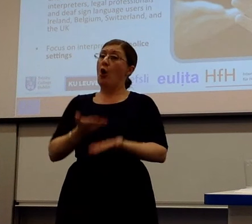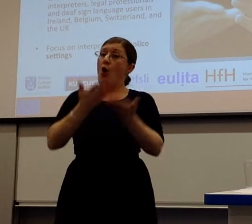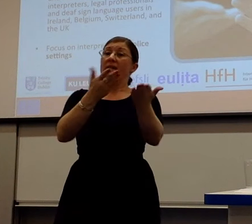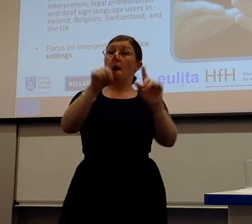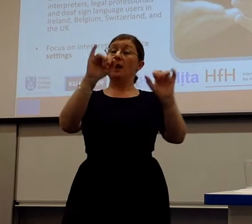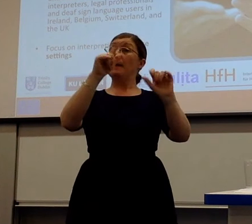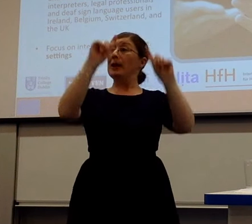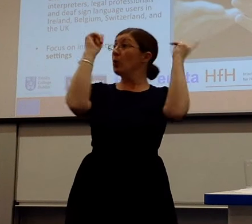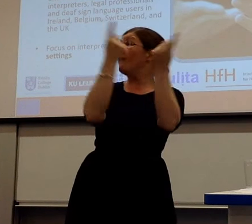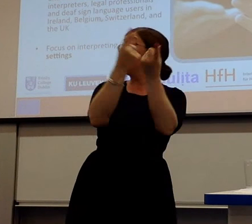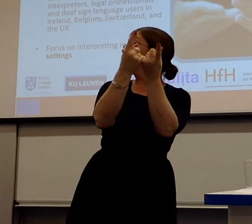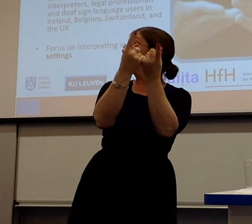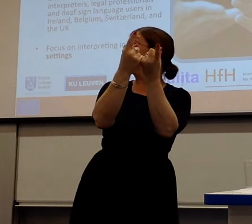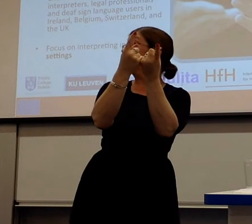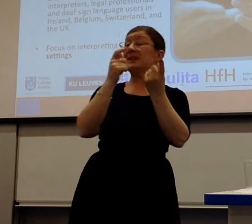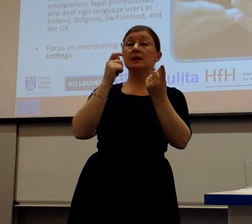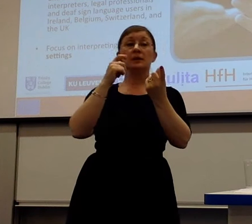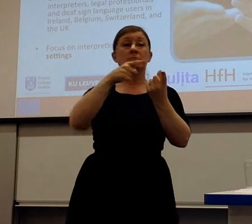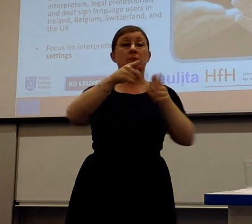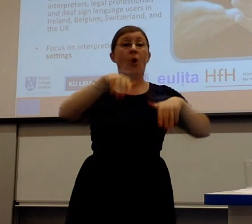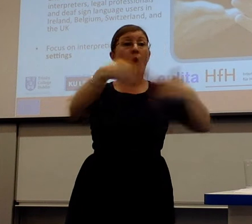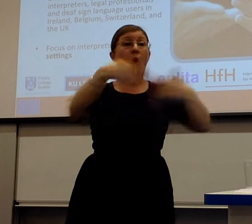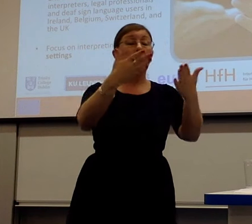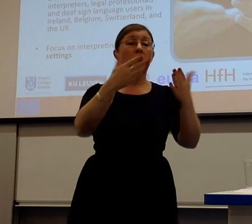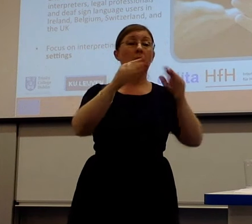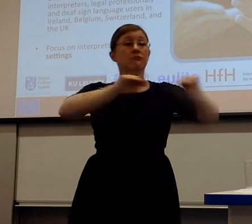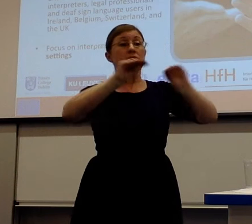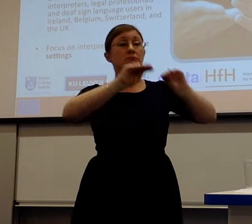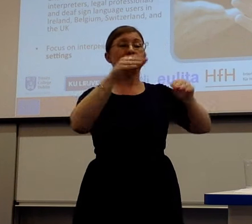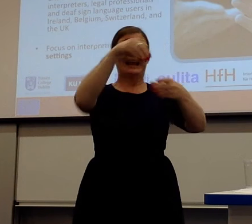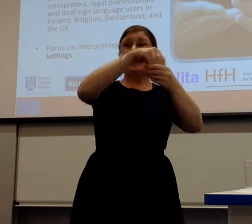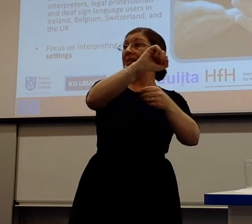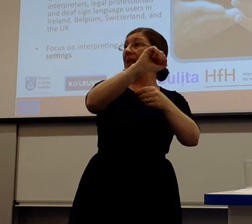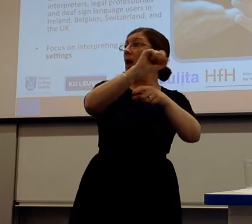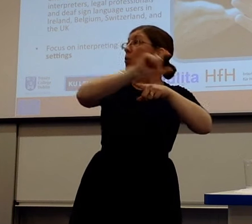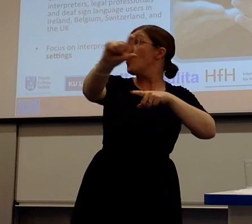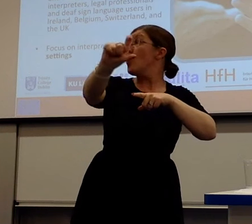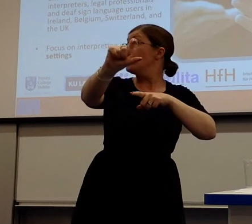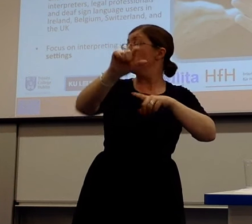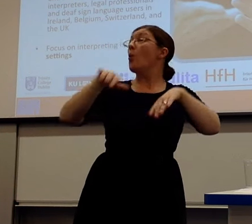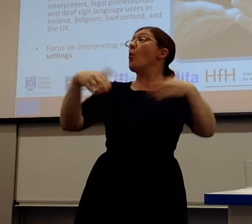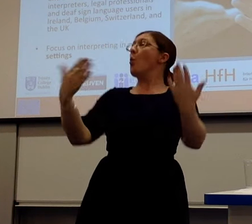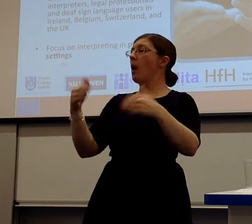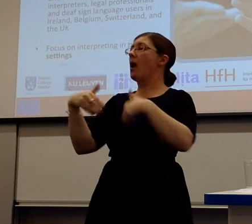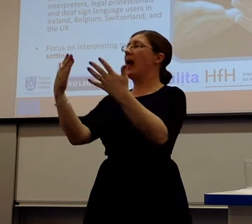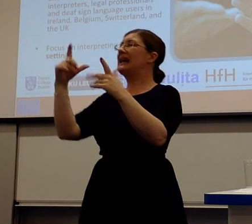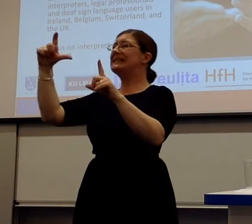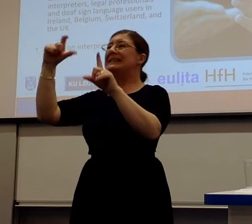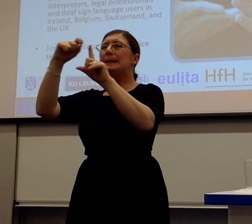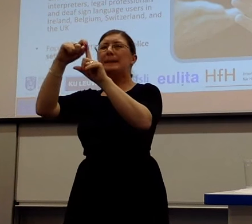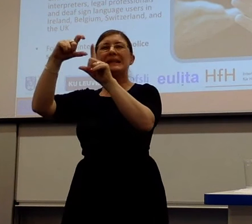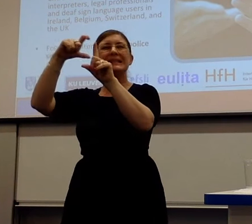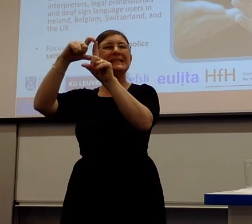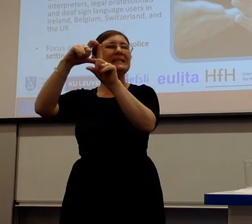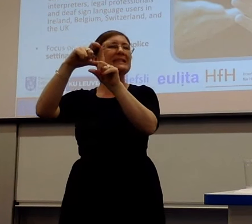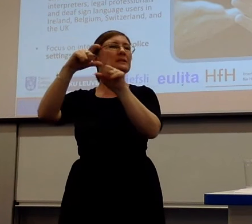used within perhaps a university setting that could be used to train interpreters on the course, but it could also be used